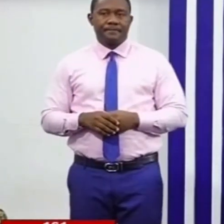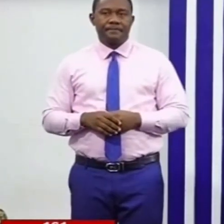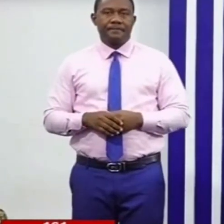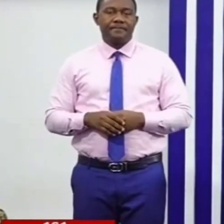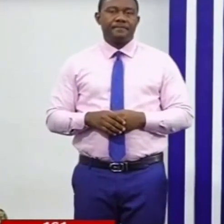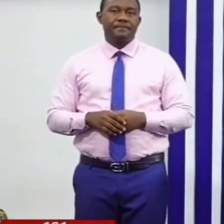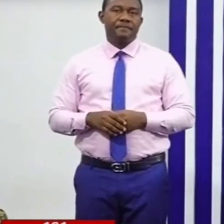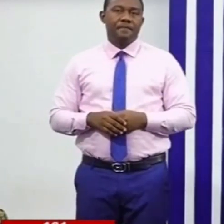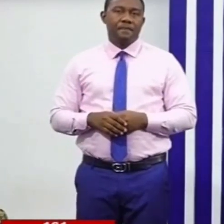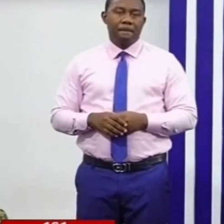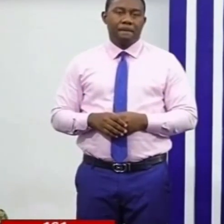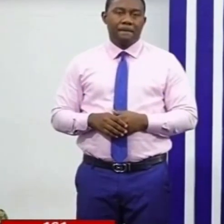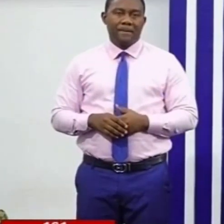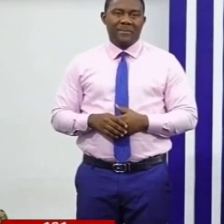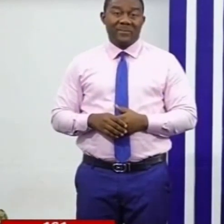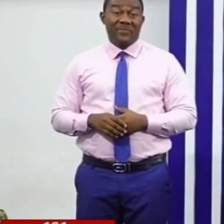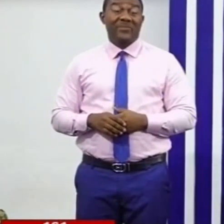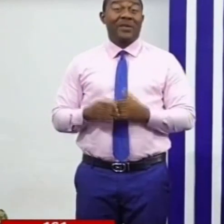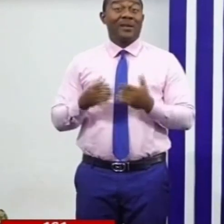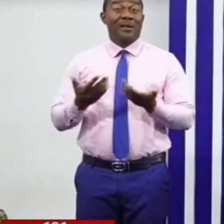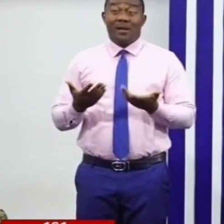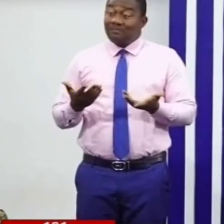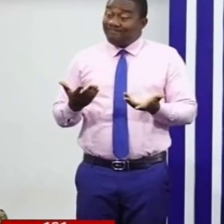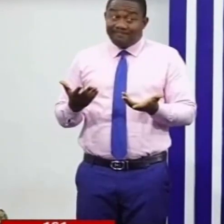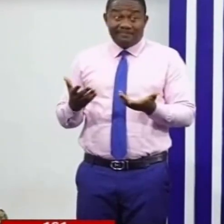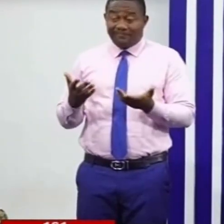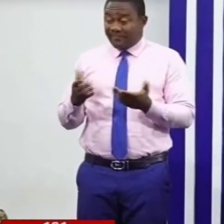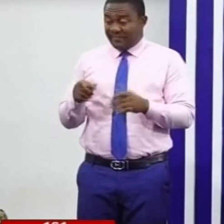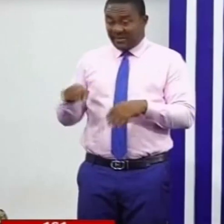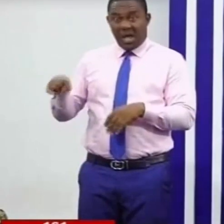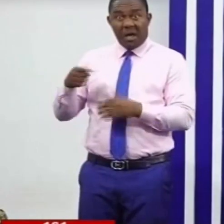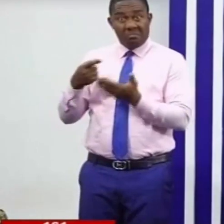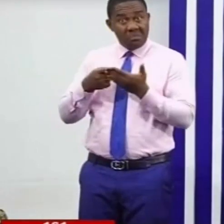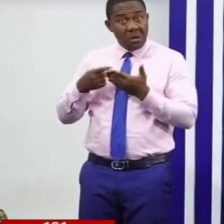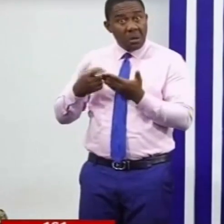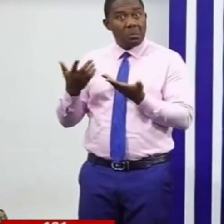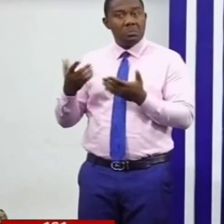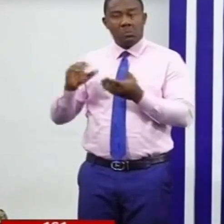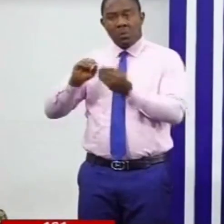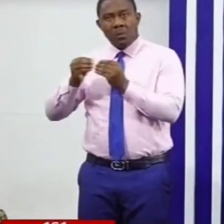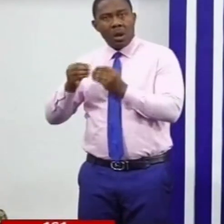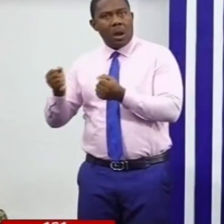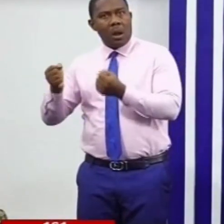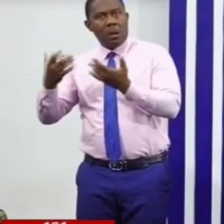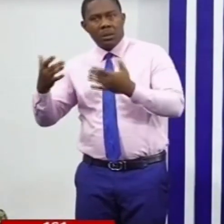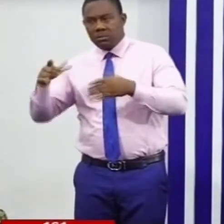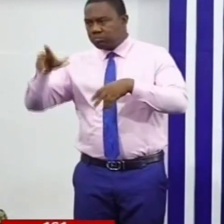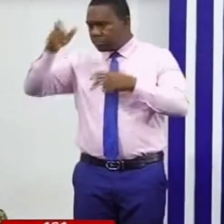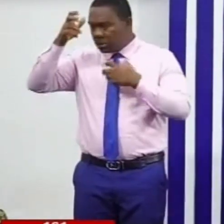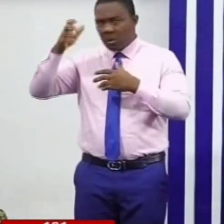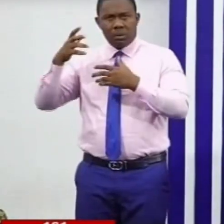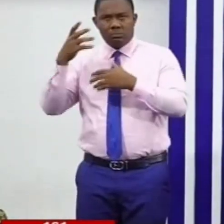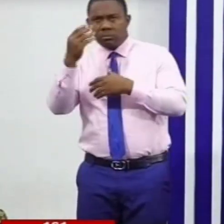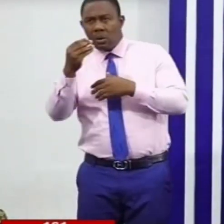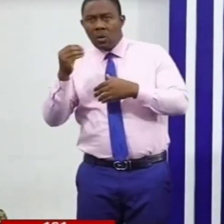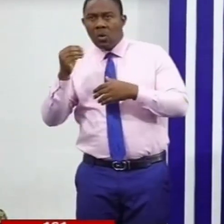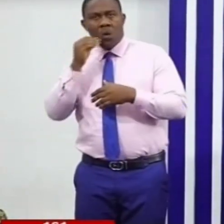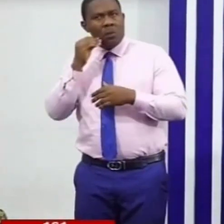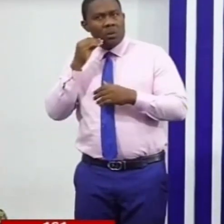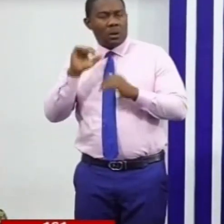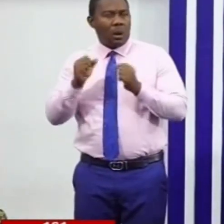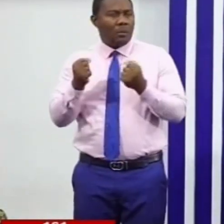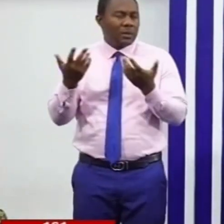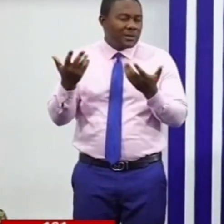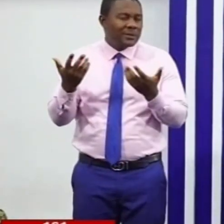Let me now move away from case management to look at why we have been asked to stay